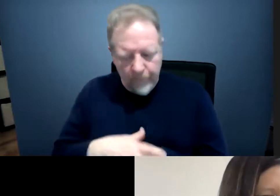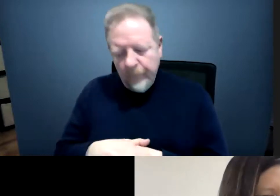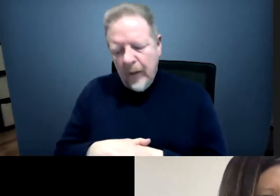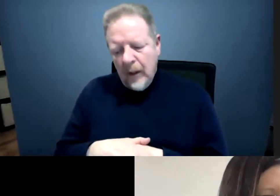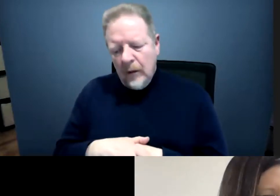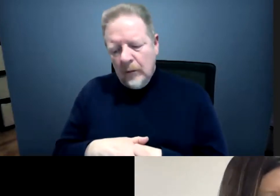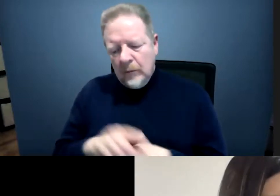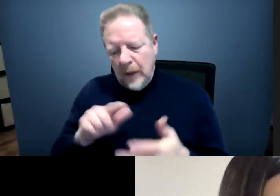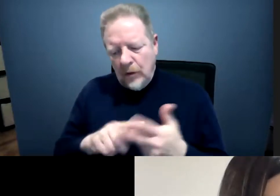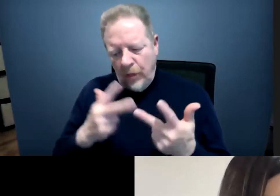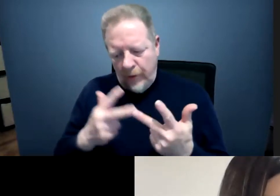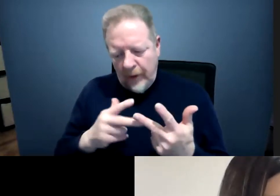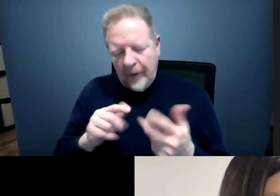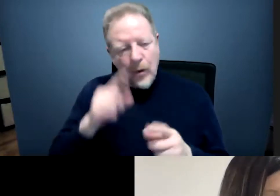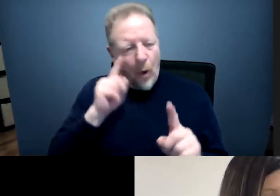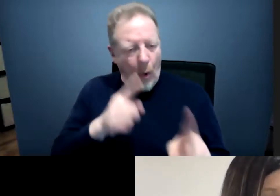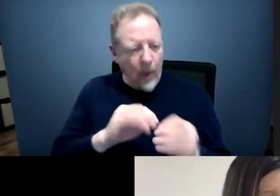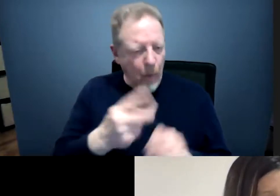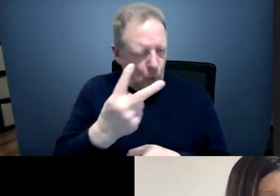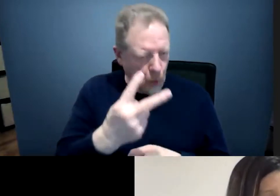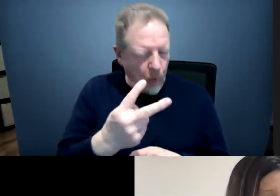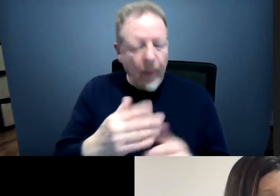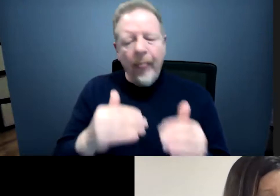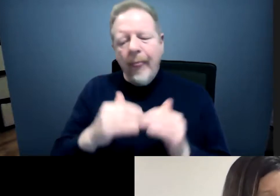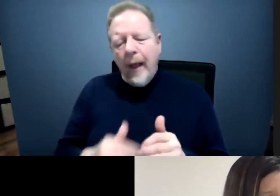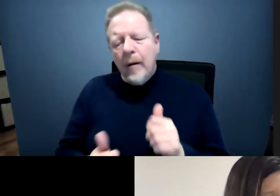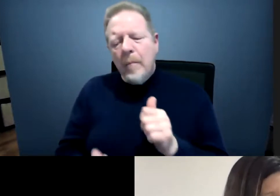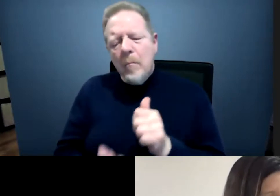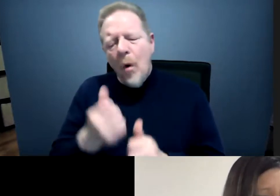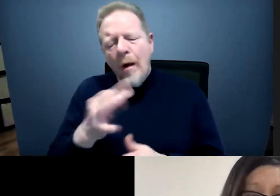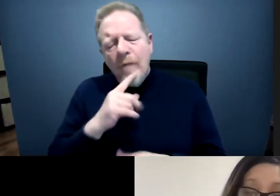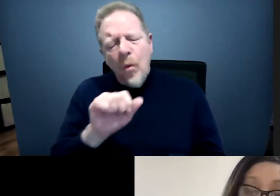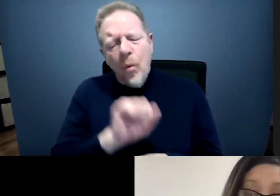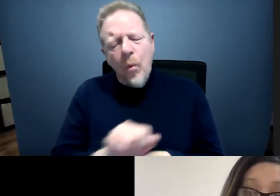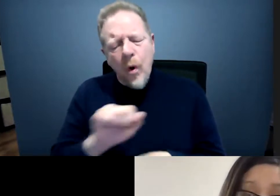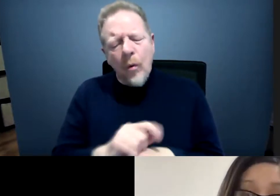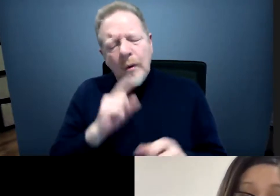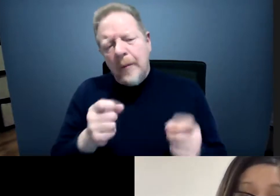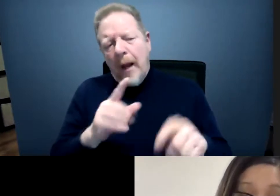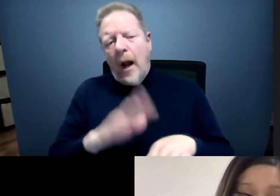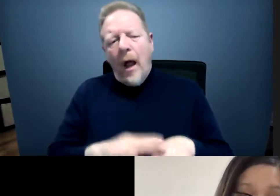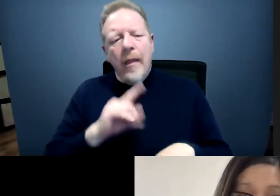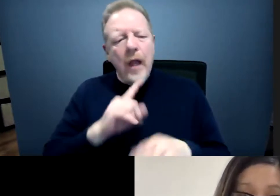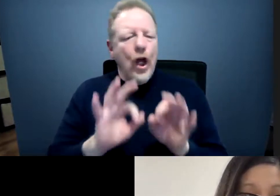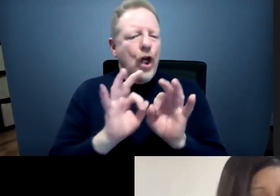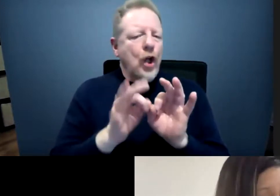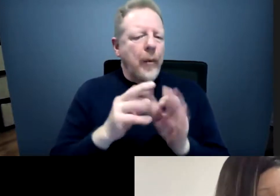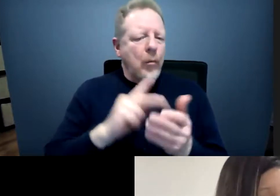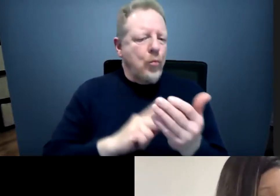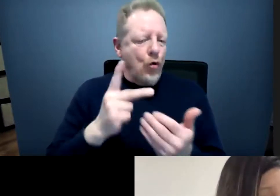So that's goal 2. And then most of the work has been spent on the interpreting program. So first